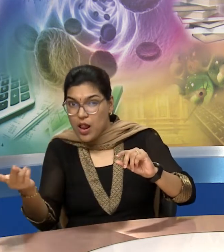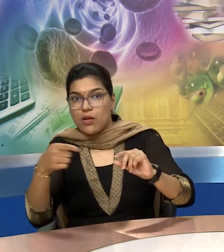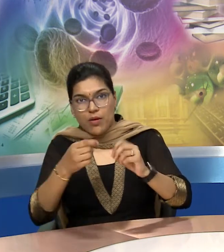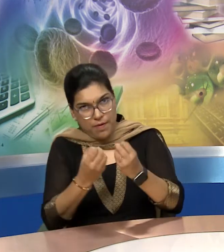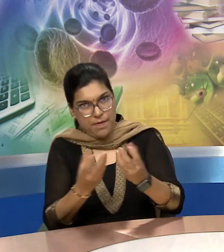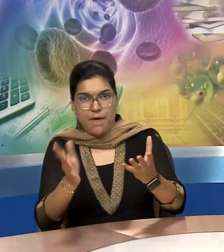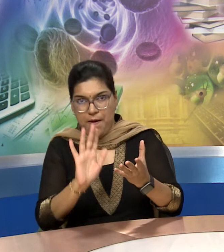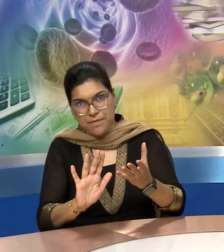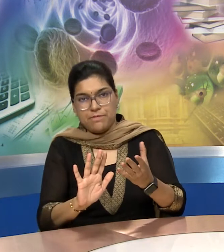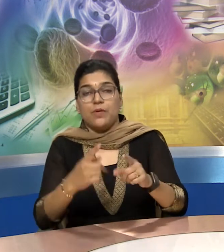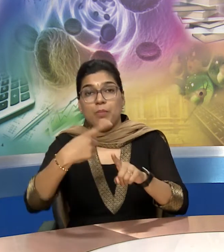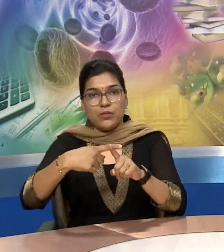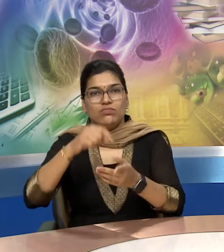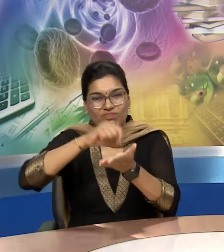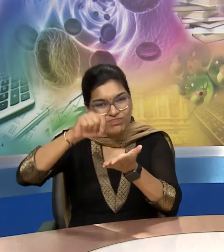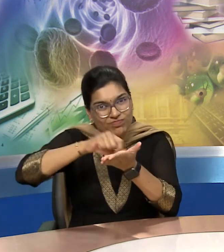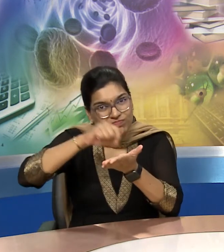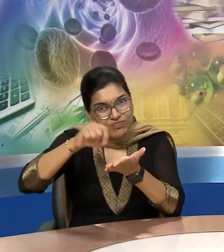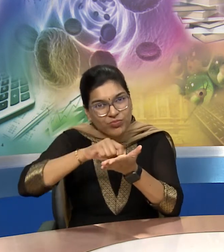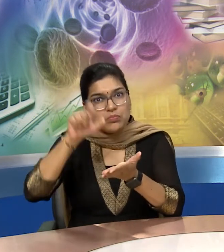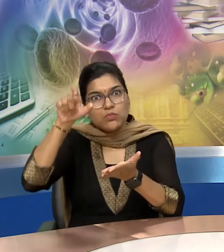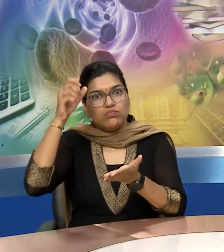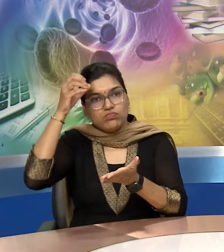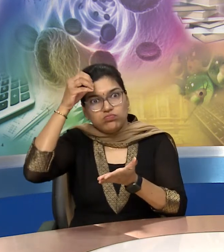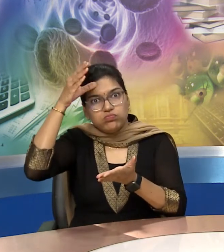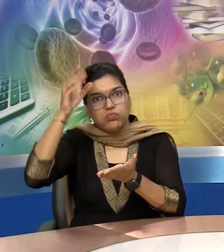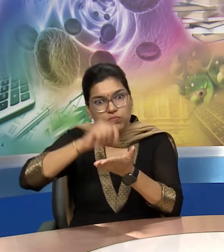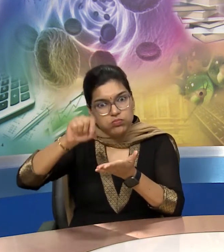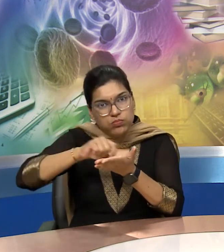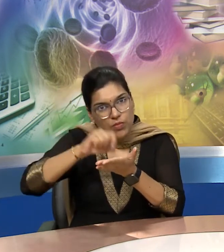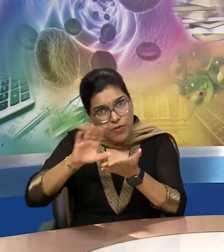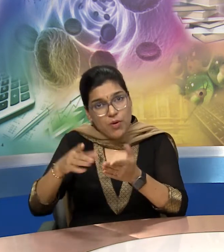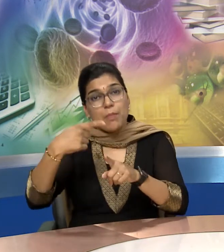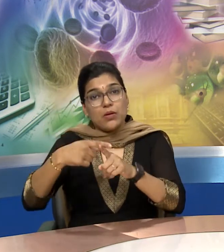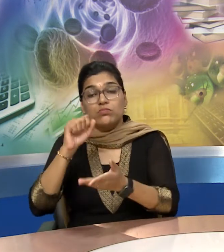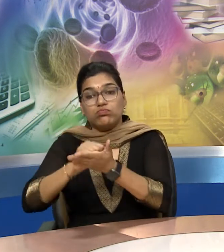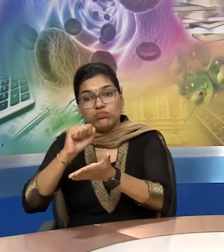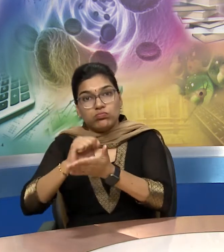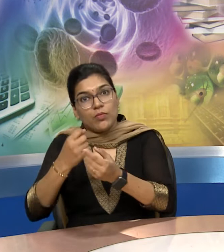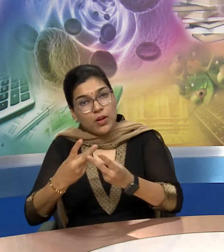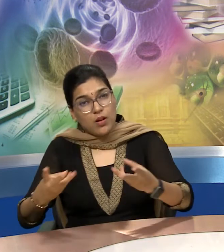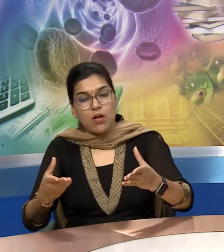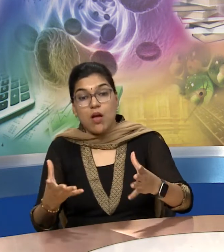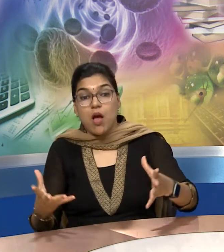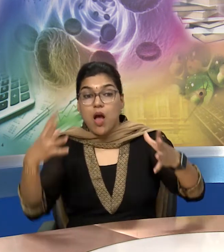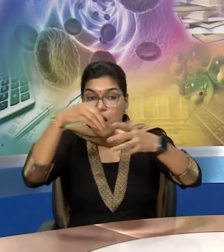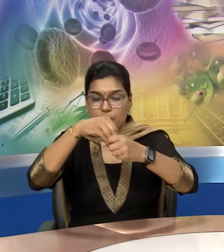found in soft copy. And also the hard copy material, as we know, the books, the